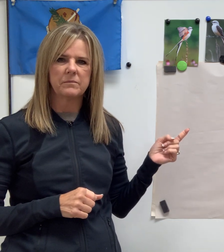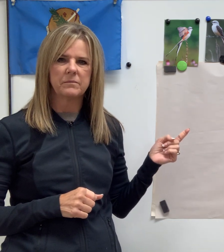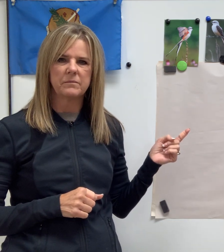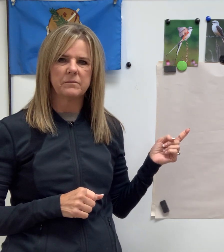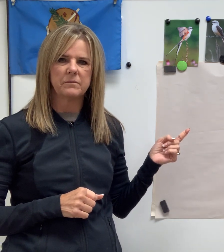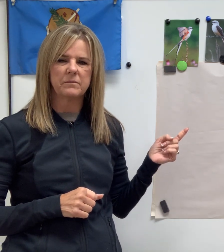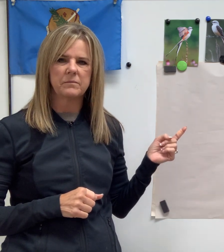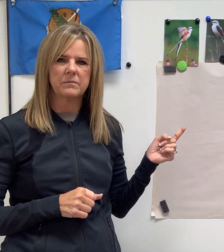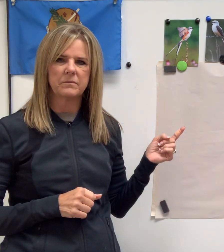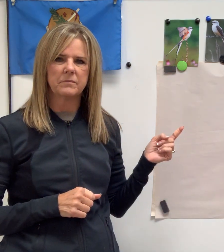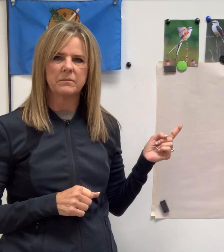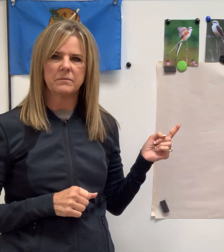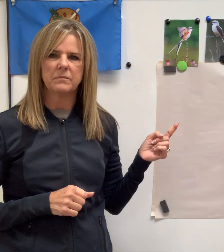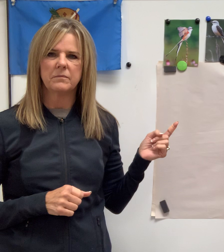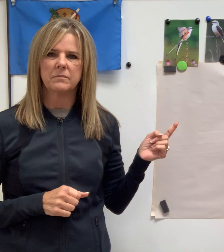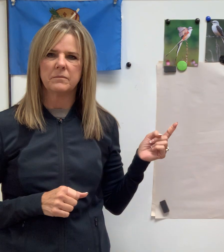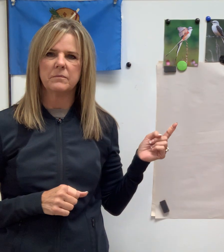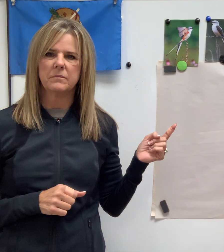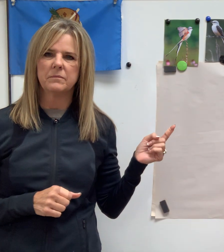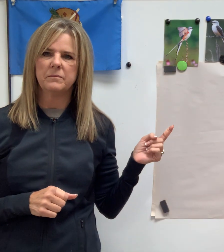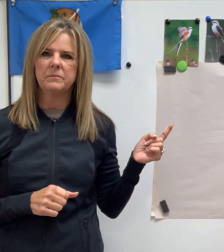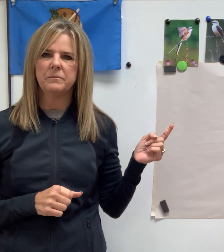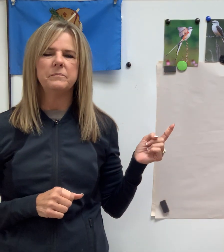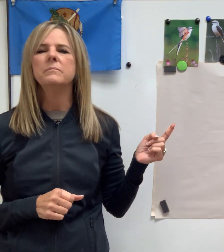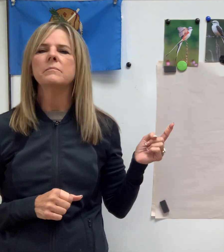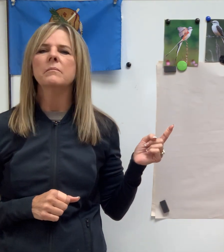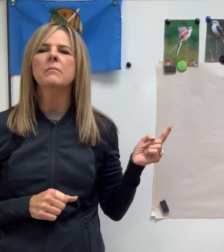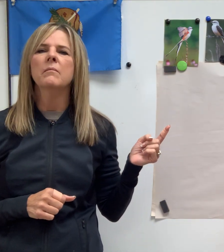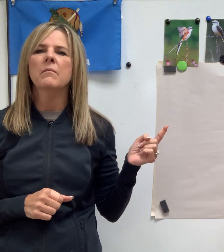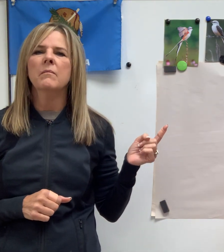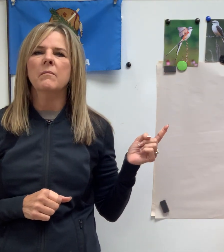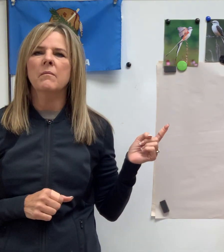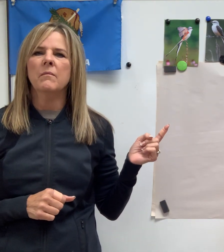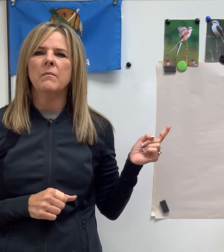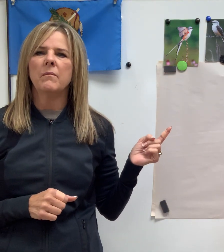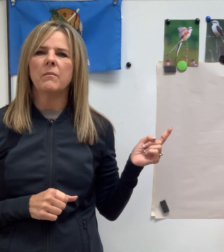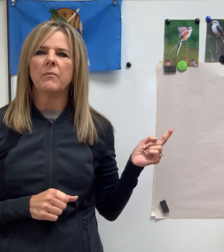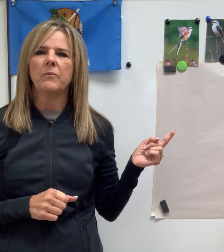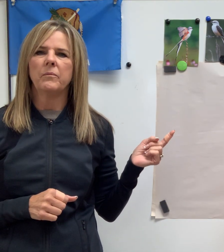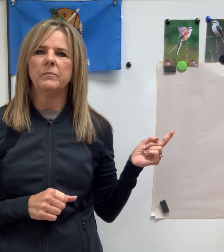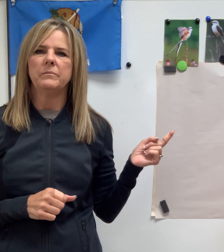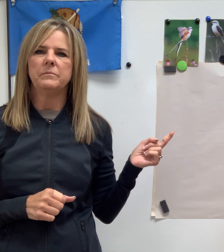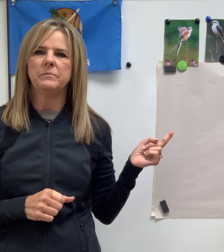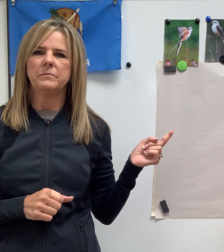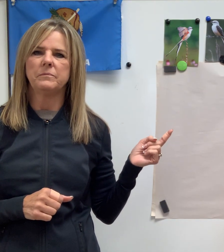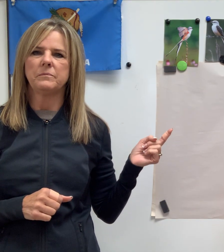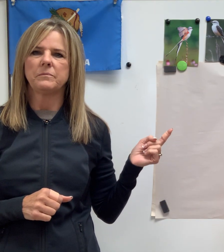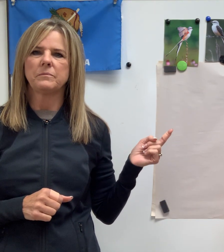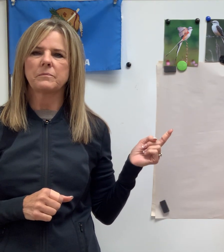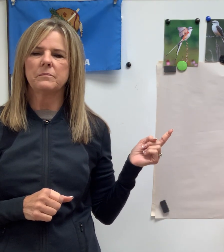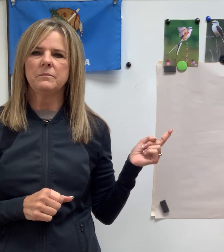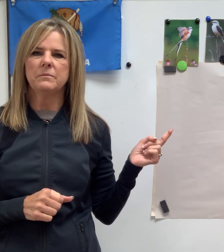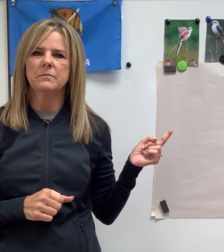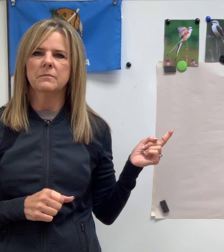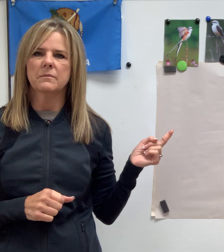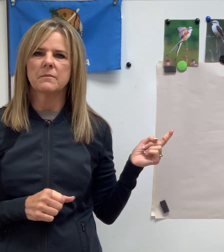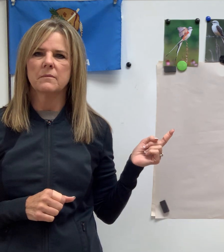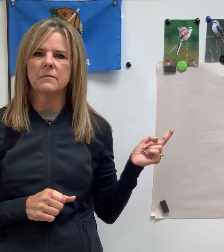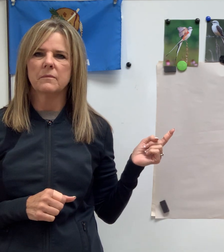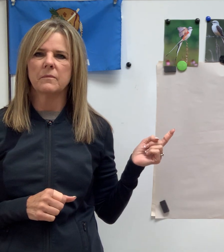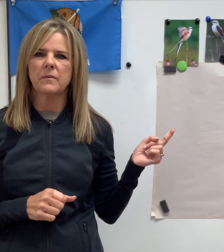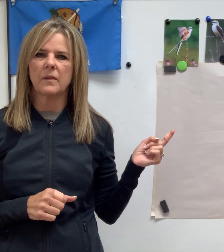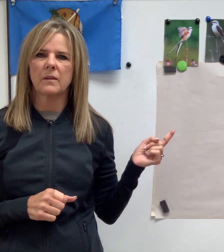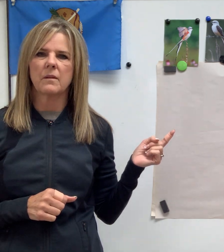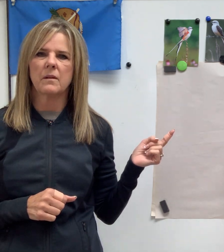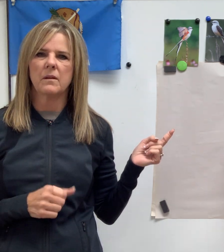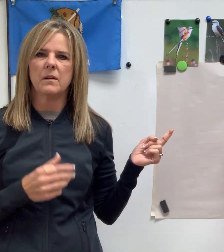go straight up. So a little ways back, I'm gonna come over here and I'm gonna make a line that comes straight up for this